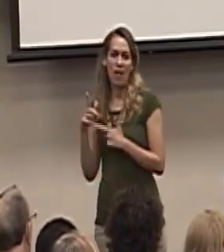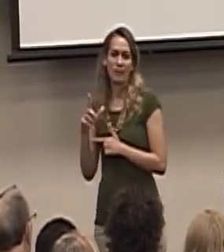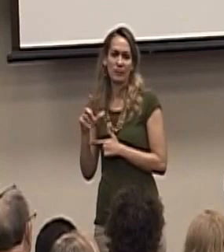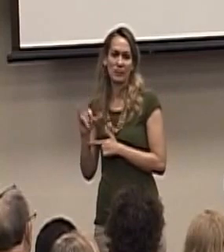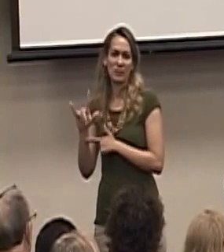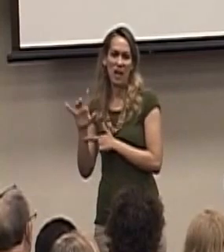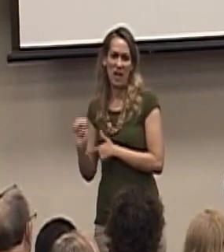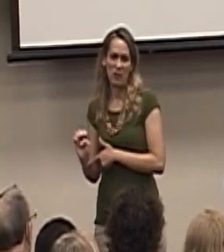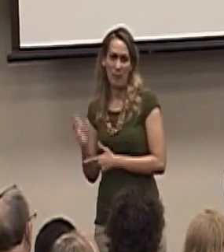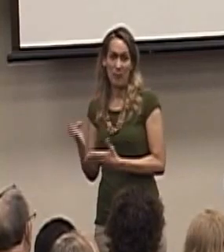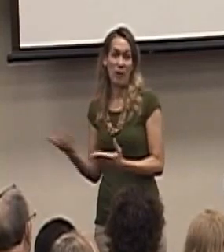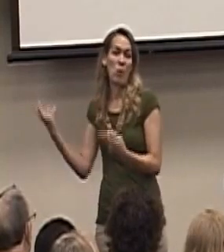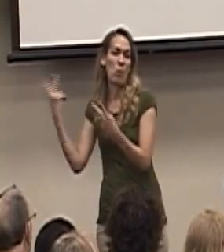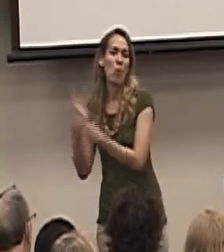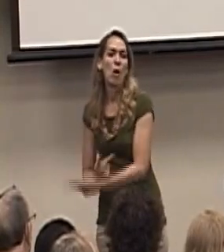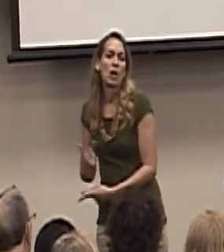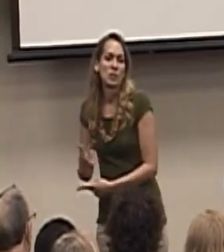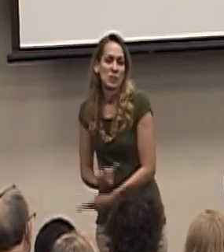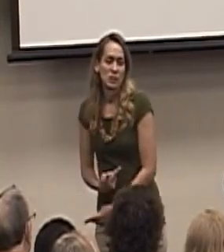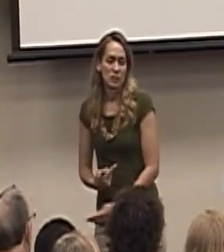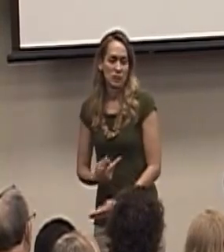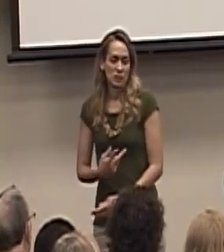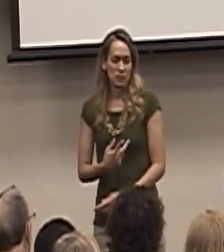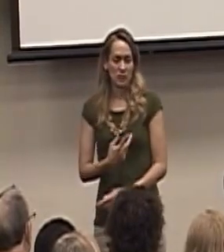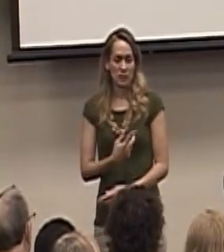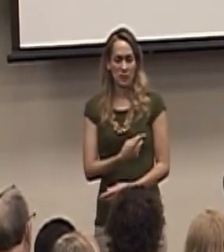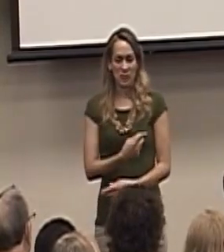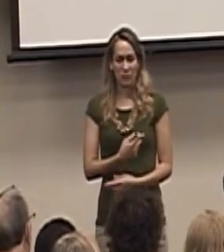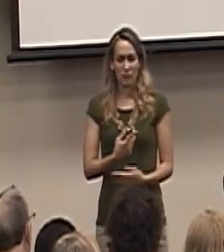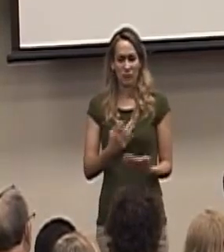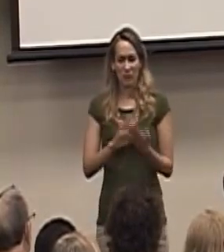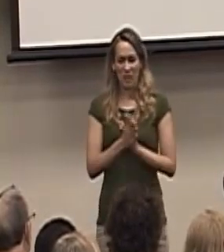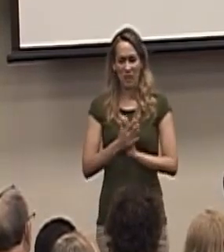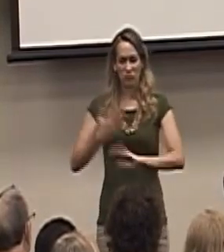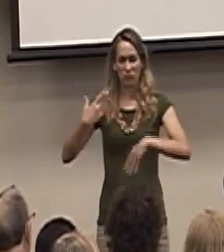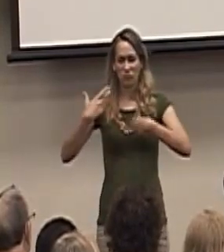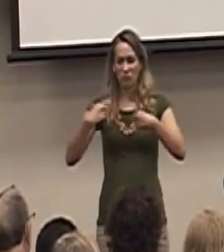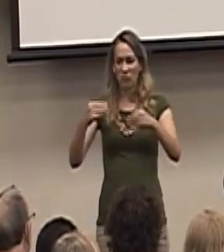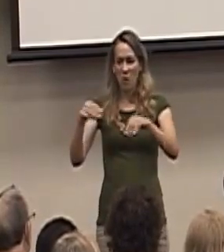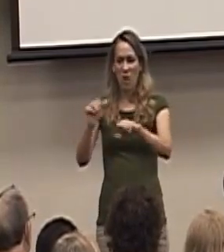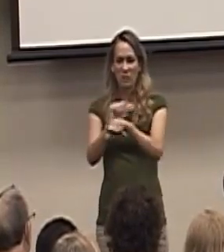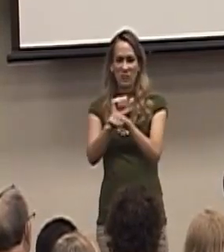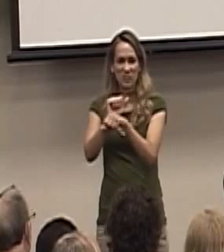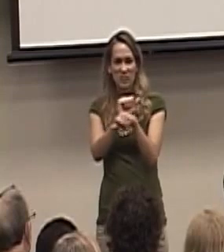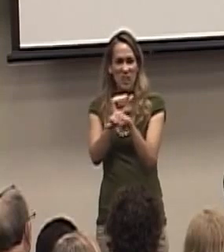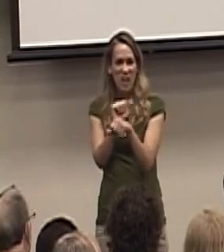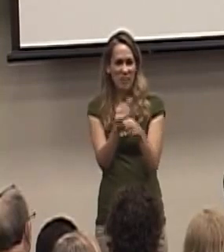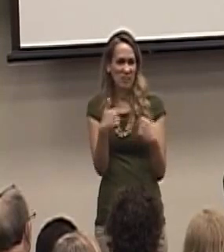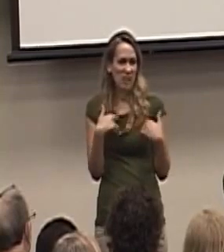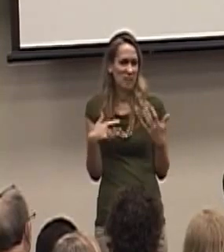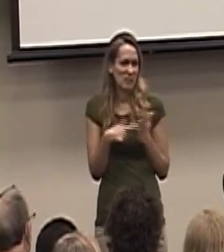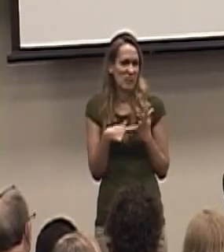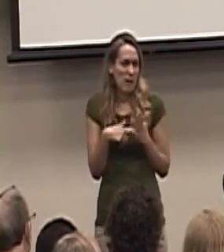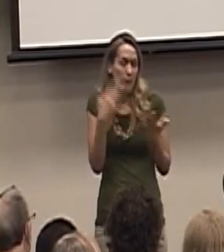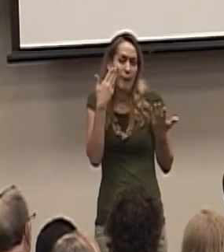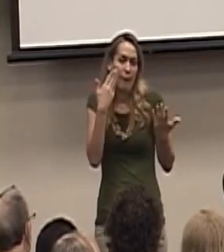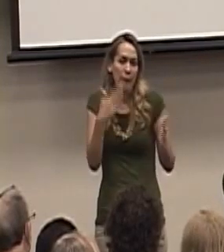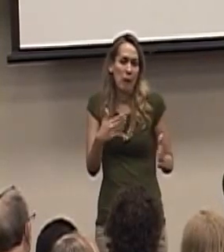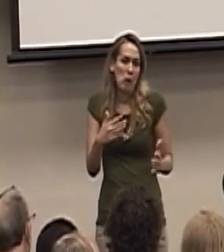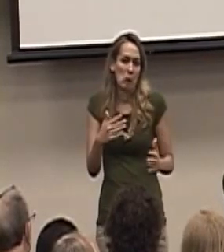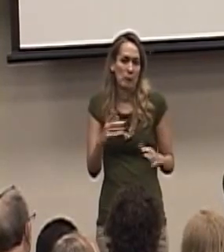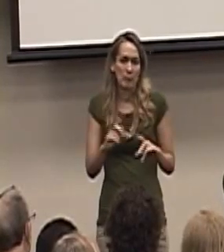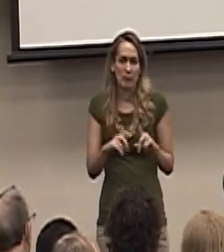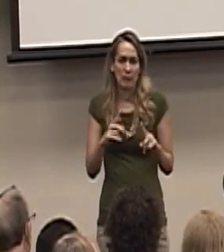even a worse one. Maybe she was accidentally sold into slavery because of a debt that she had. Maybe she just